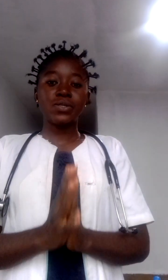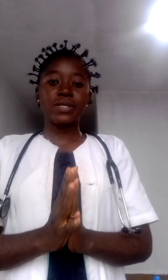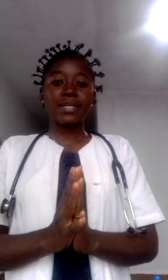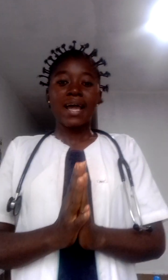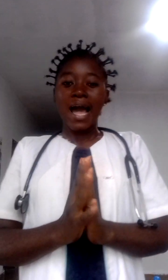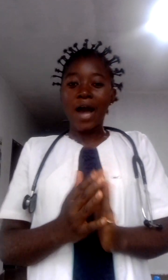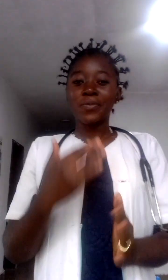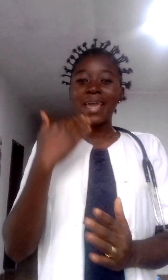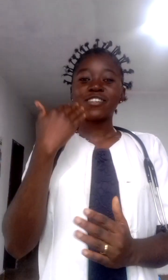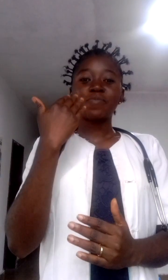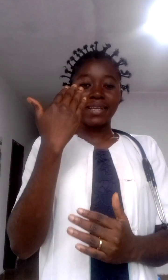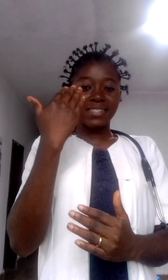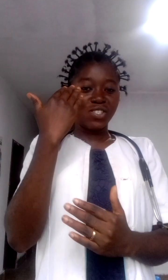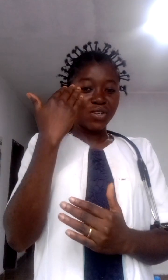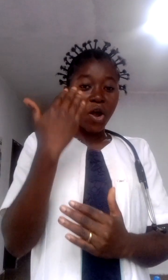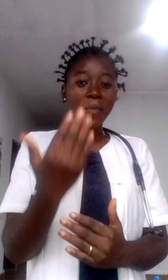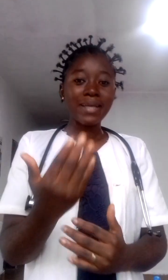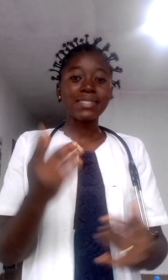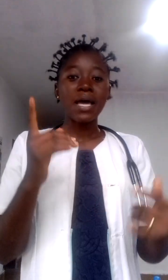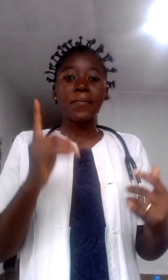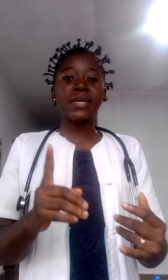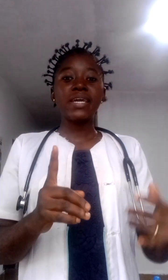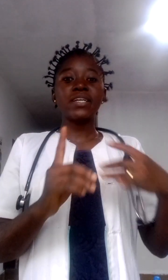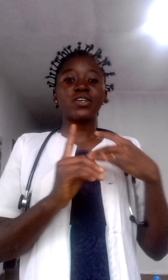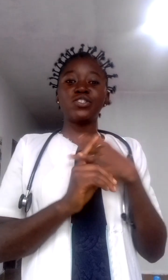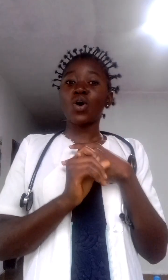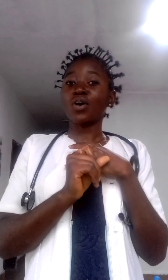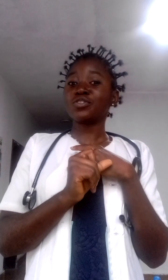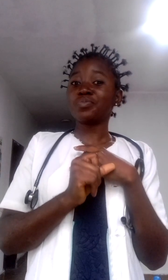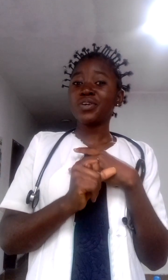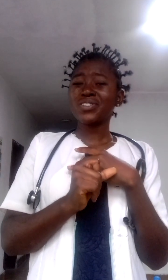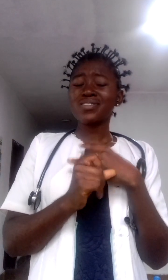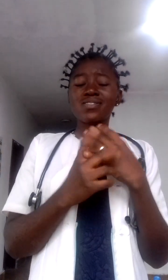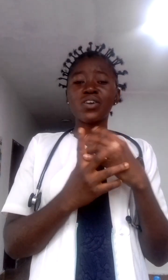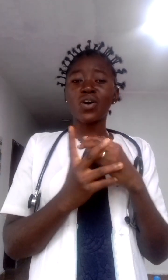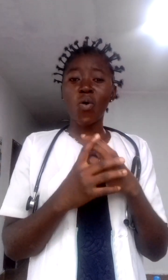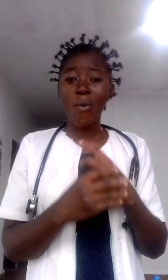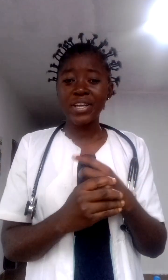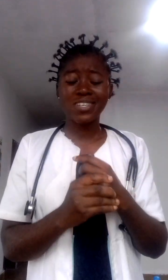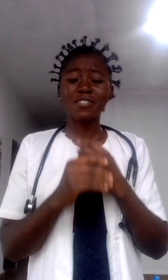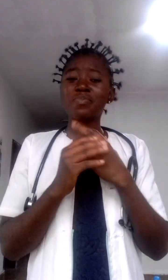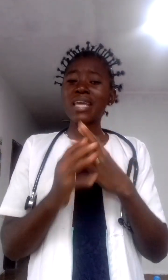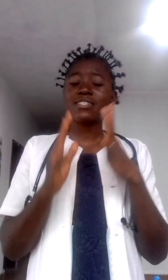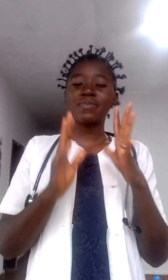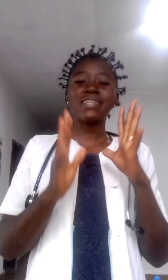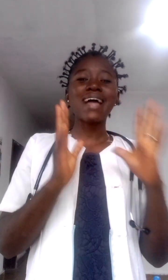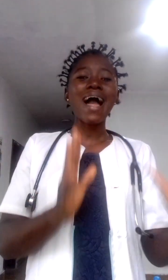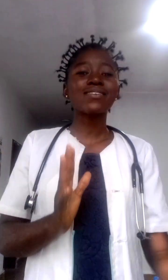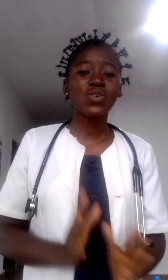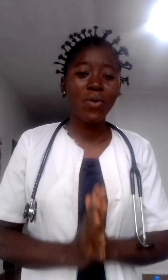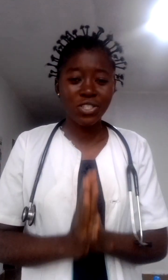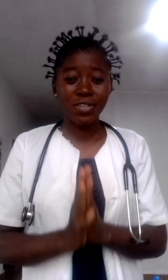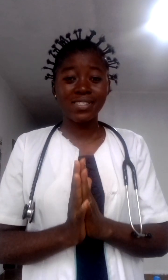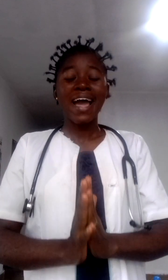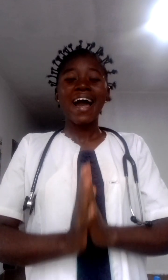know that I'll be expecting your comments, be it on your contributions or your questions. Please ask questions.